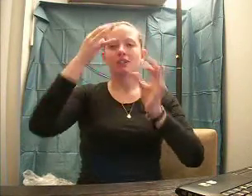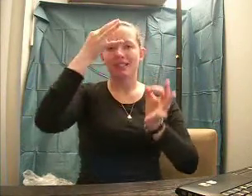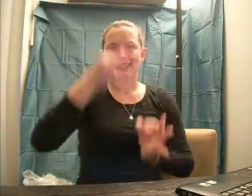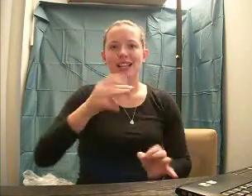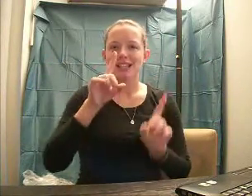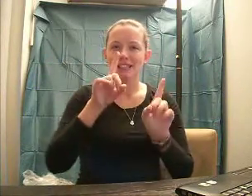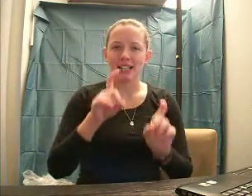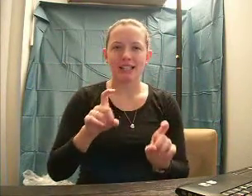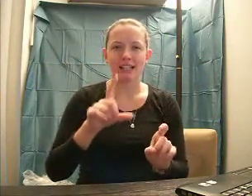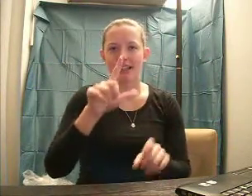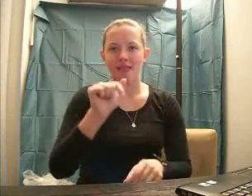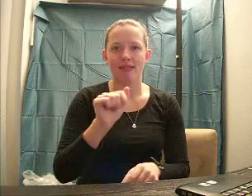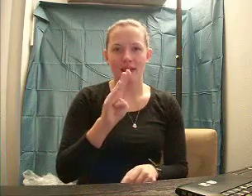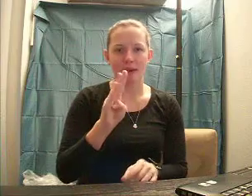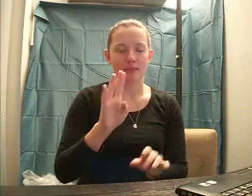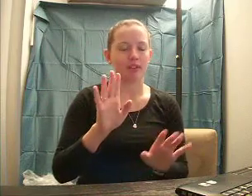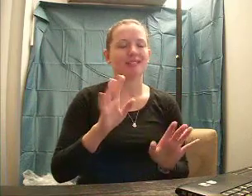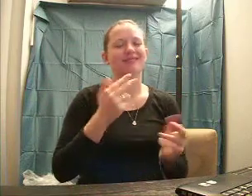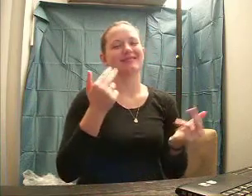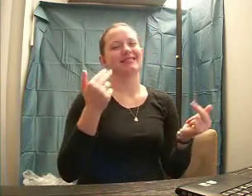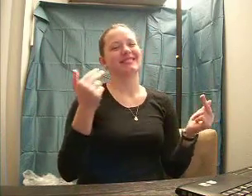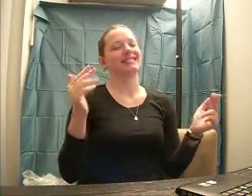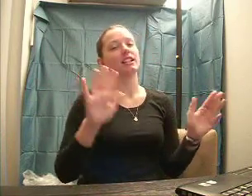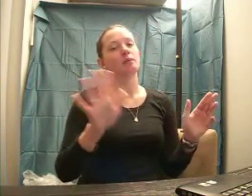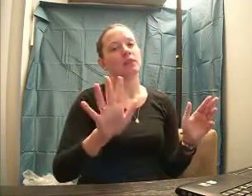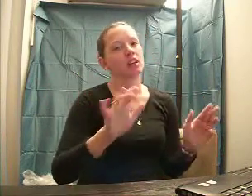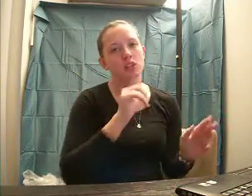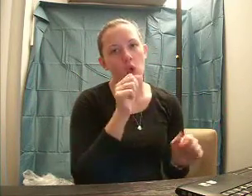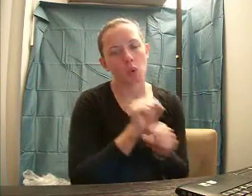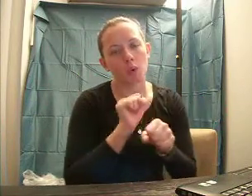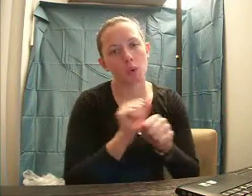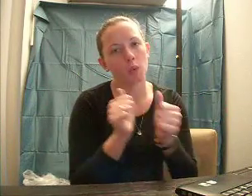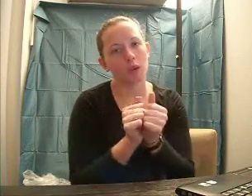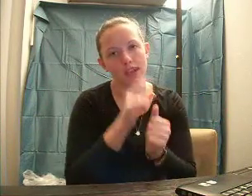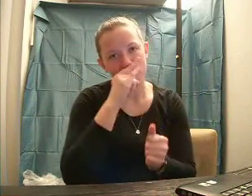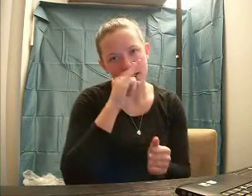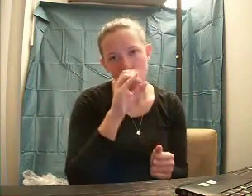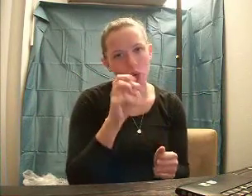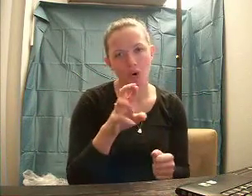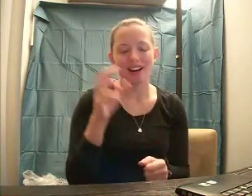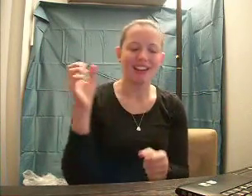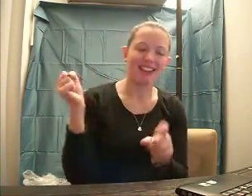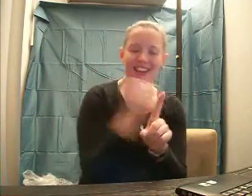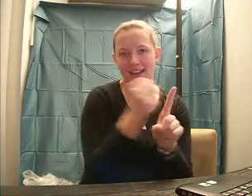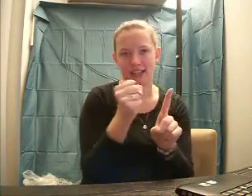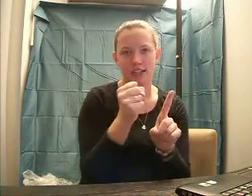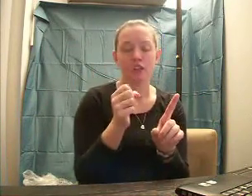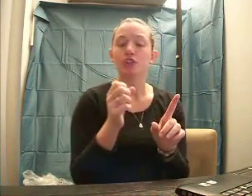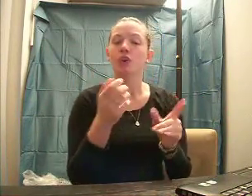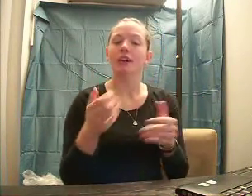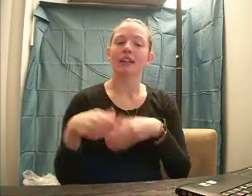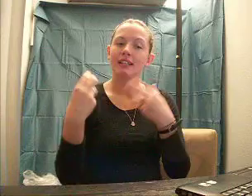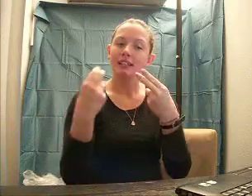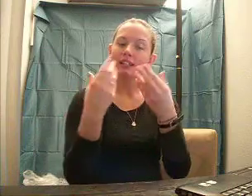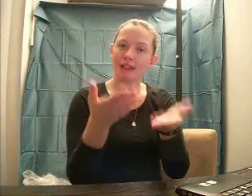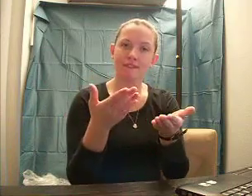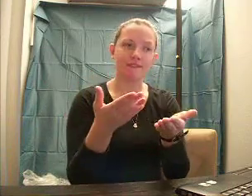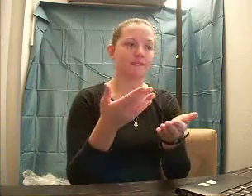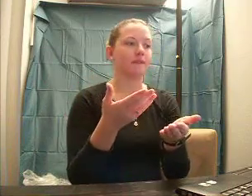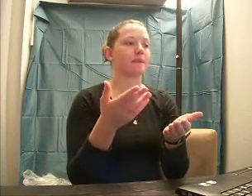we don't work with children, we don't work with hits, but the concept is identical. We bring in two adults, we tell them they're going to play a game. And so here's player